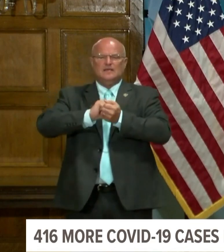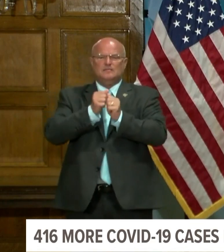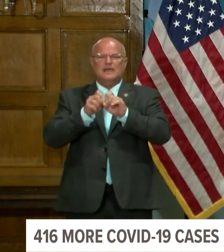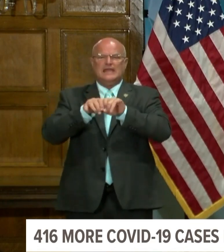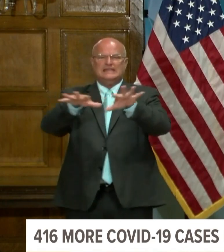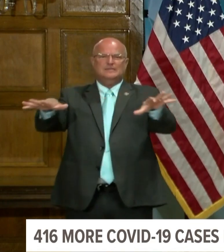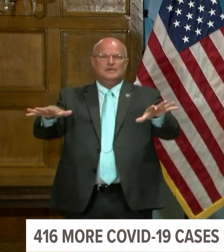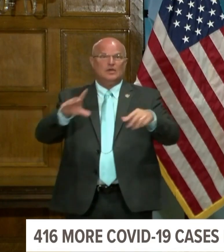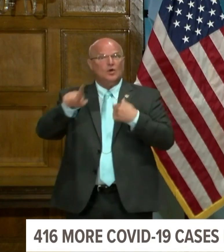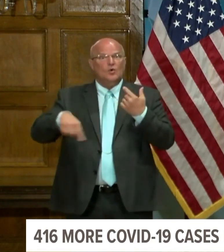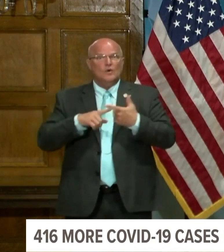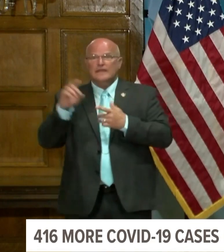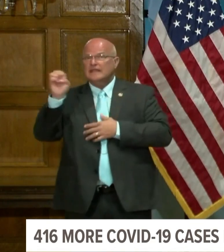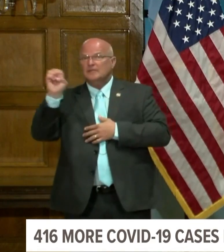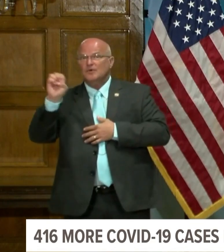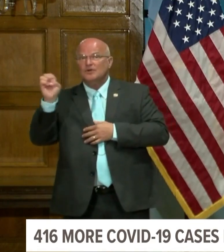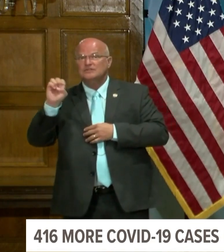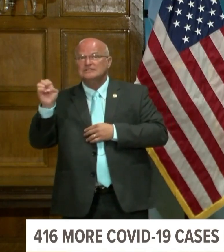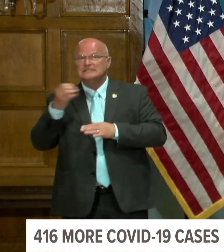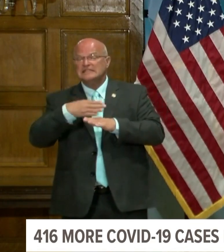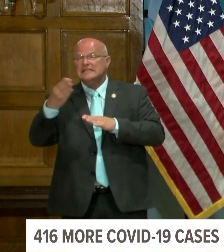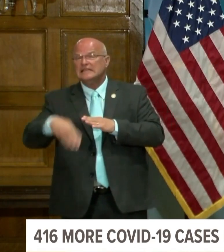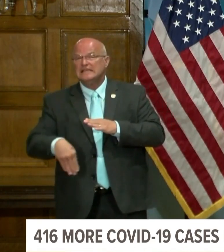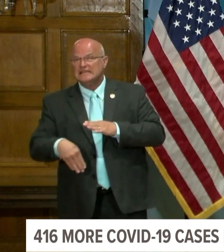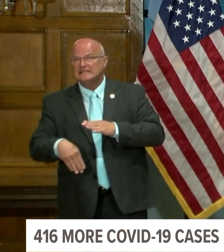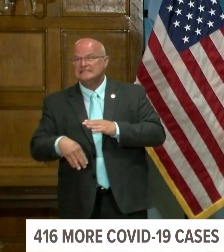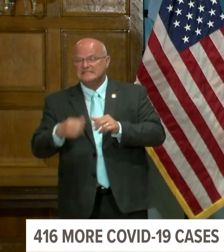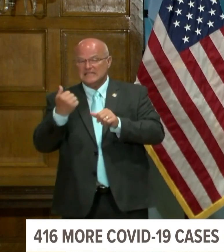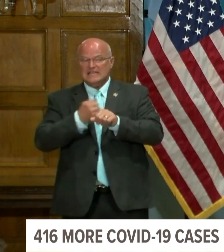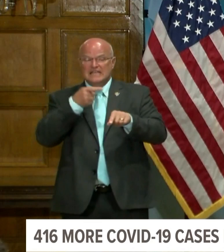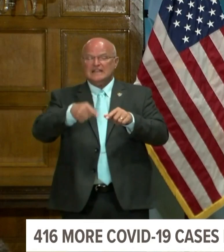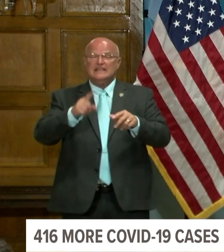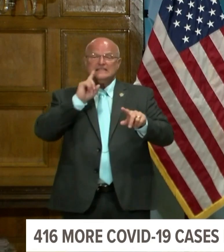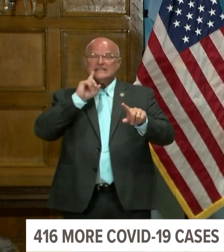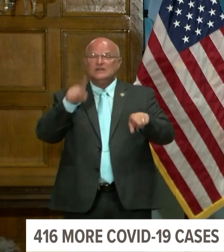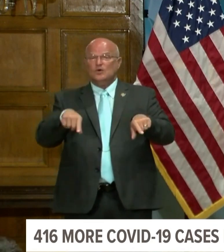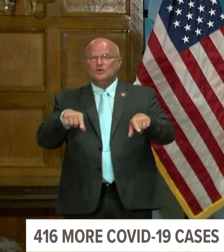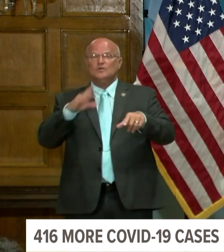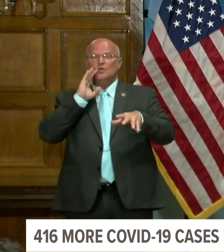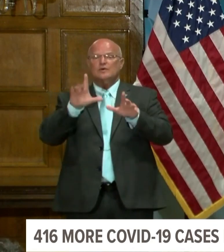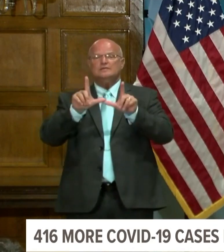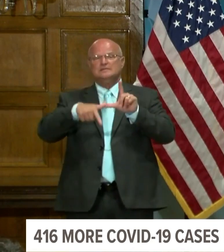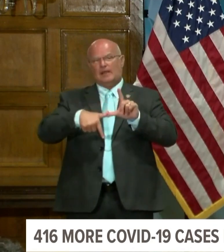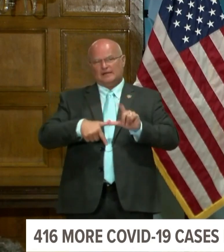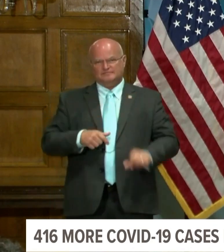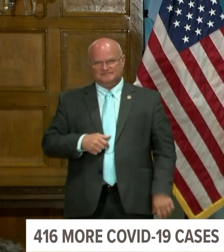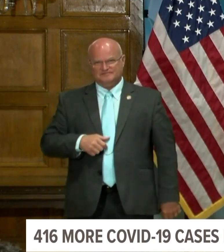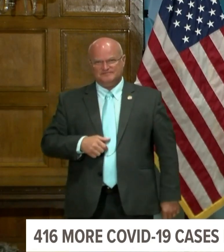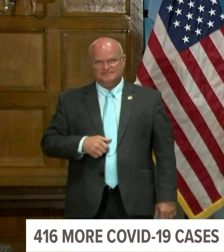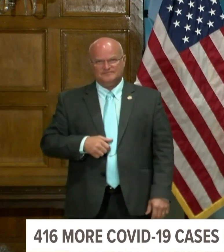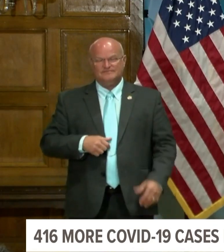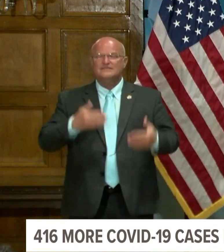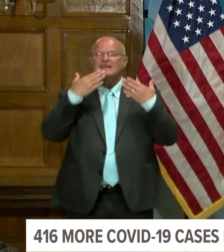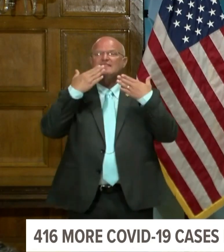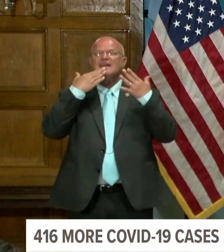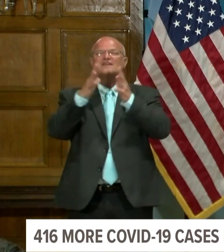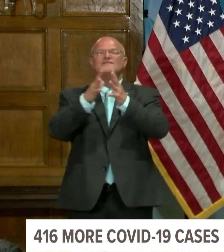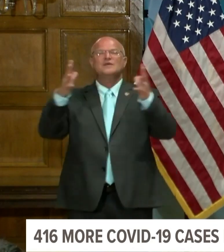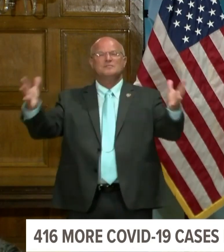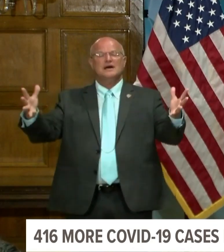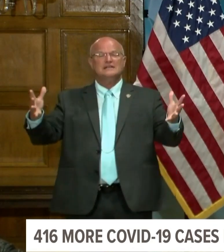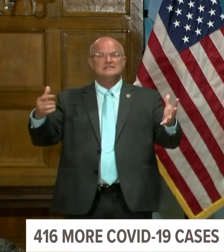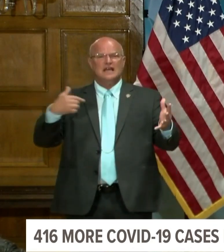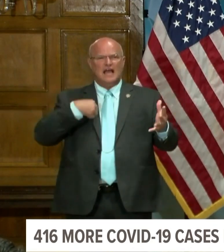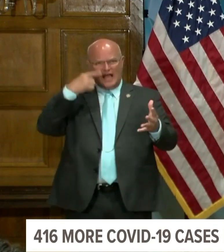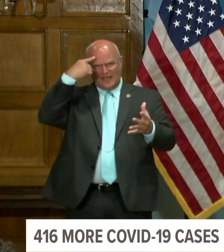pandemic. Whenever the emergency ends, each of these executive orders will expire. Thank you all very